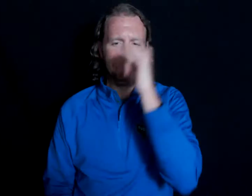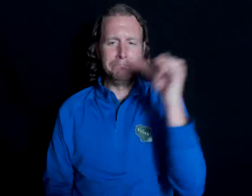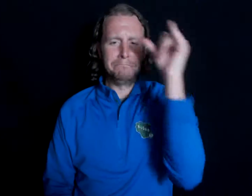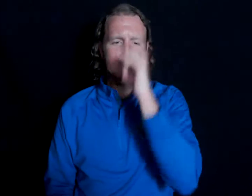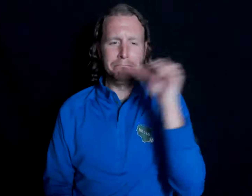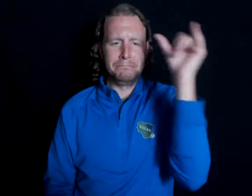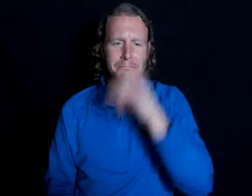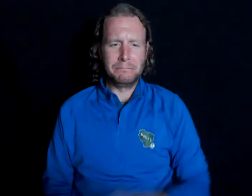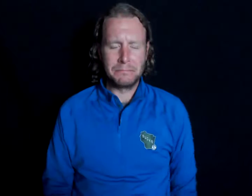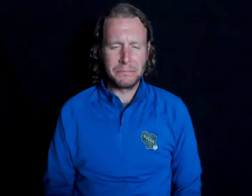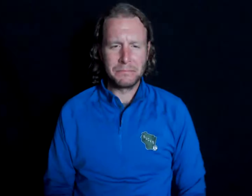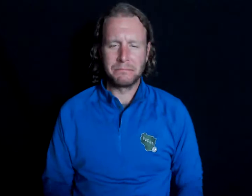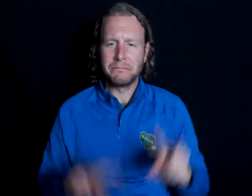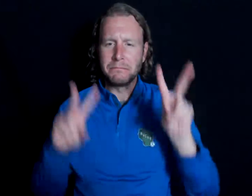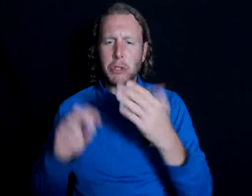Good night.